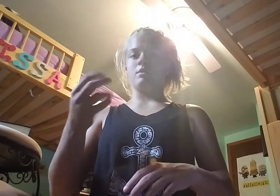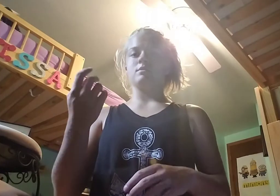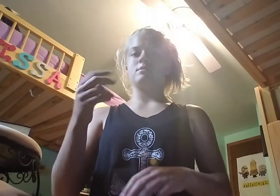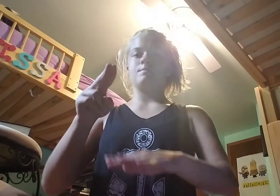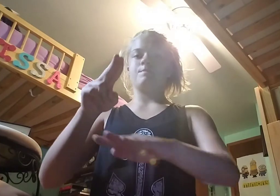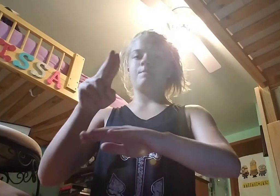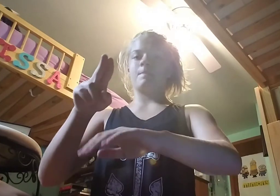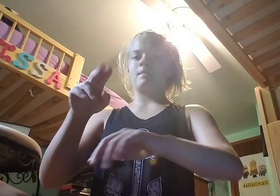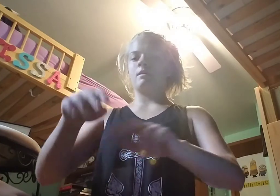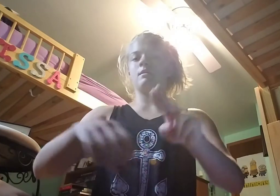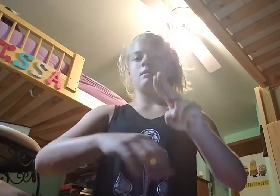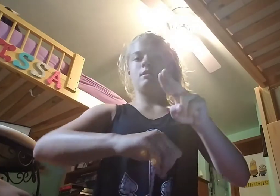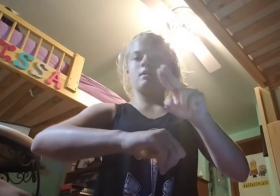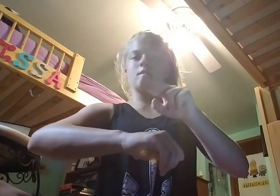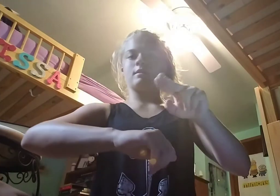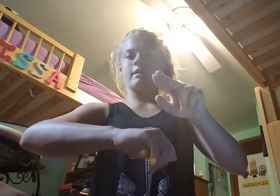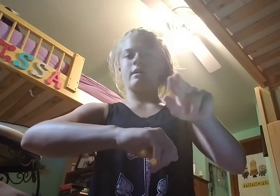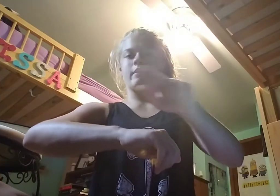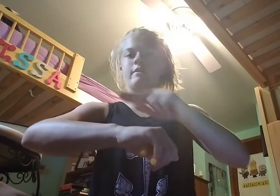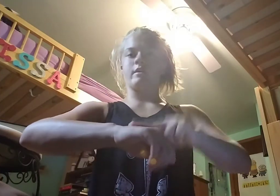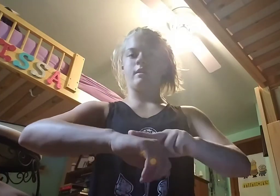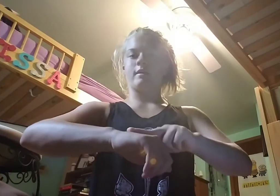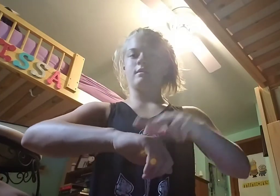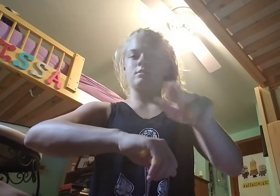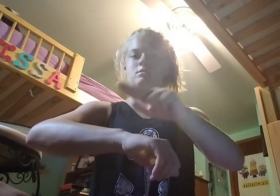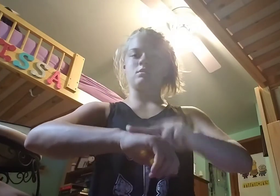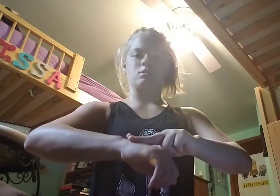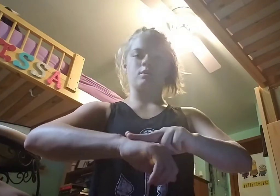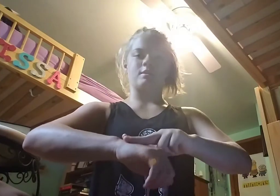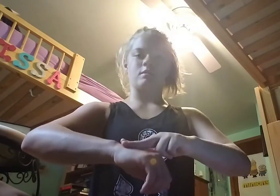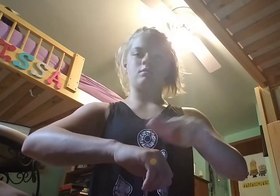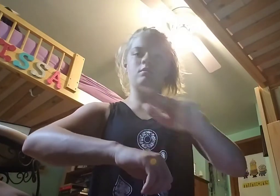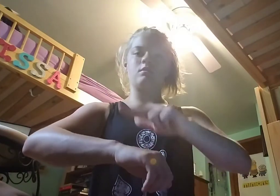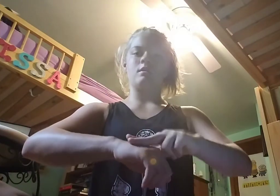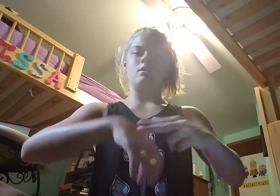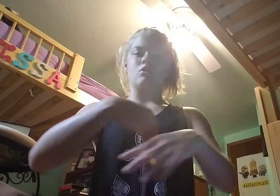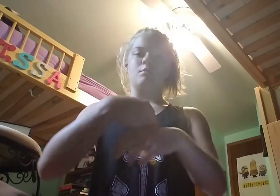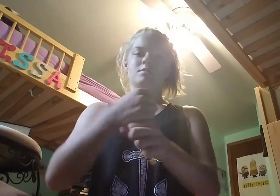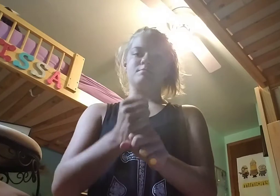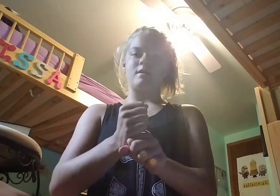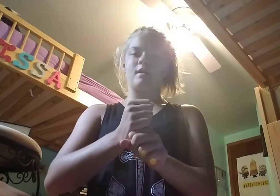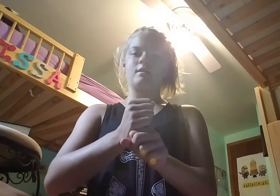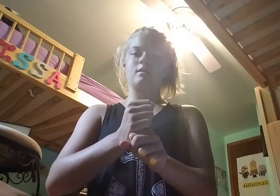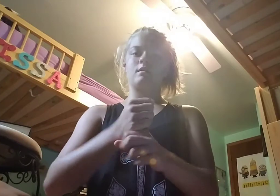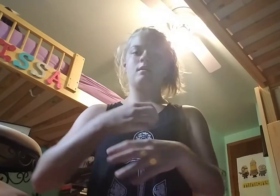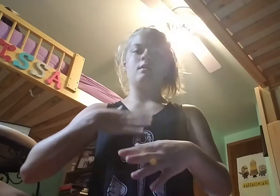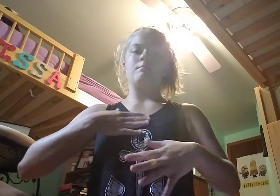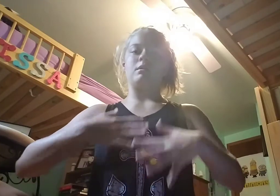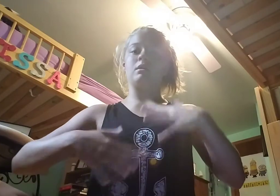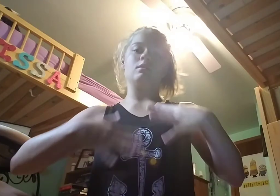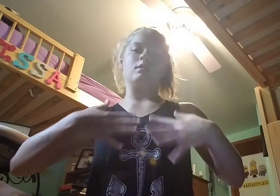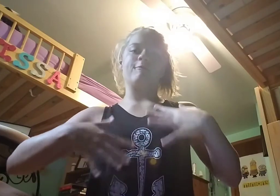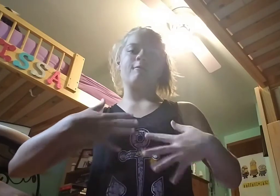Normals, like that, and then you kind of like circle it down. Normals make me